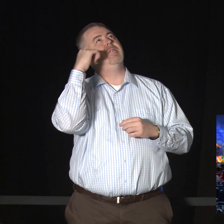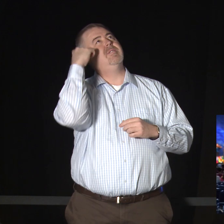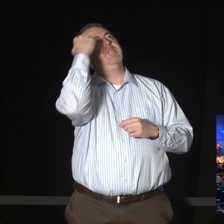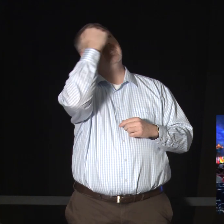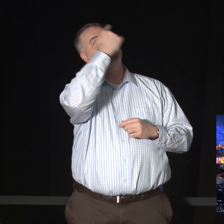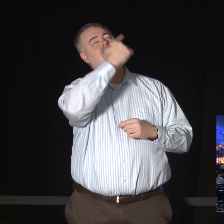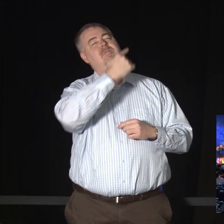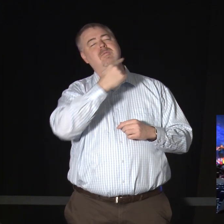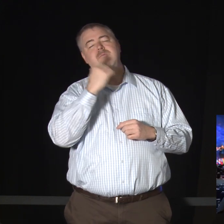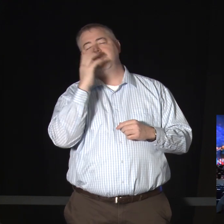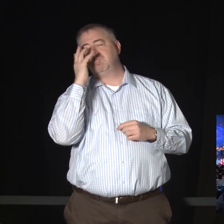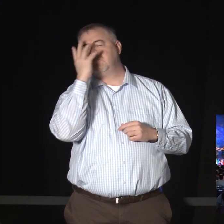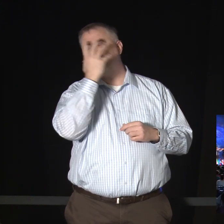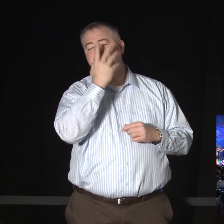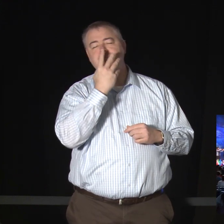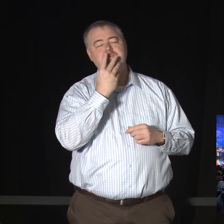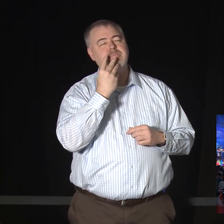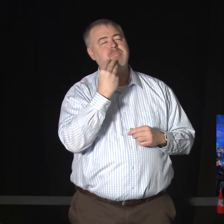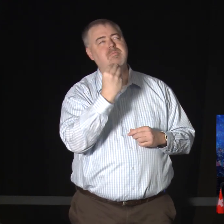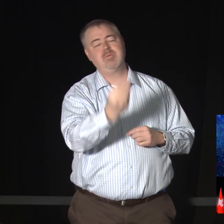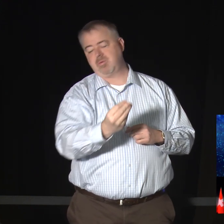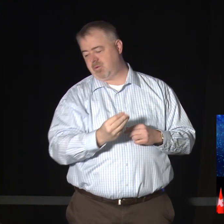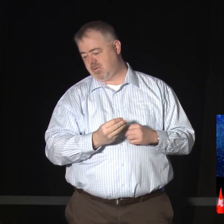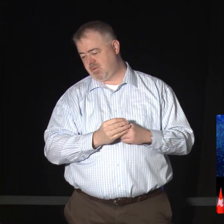Let me find thy face so sweet.